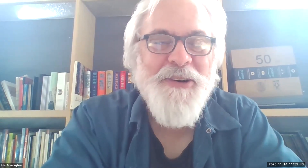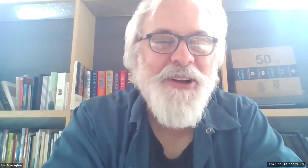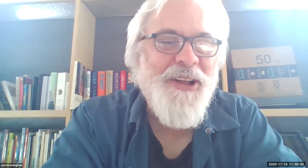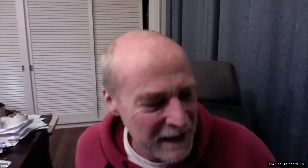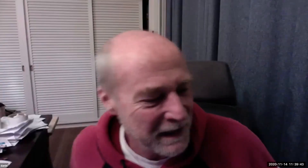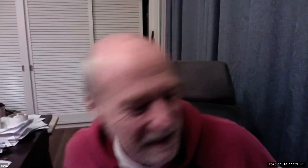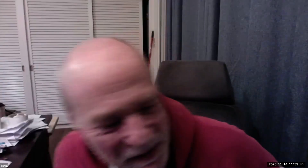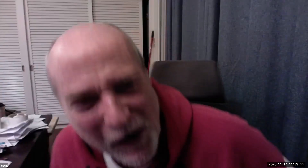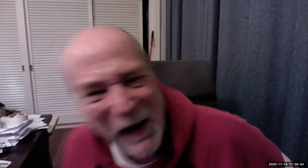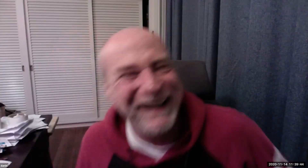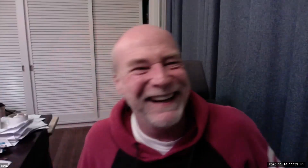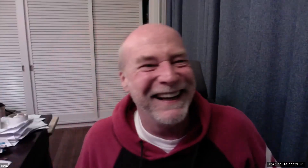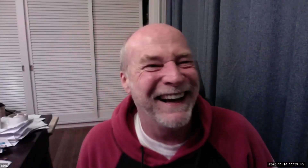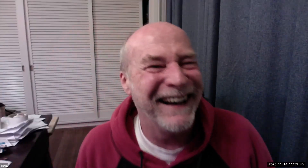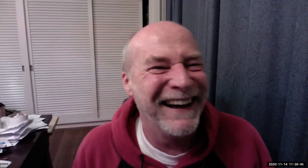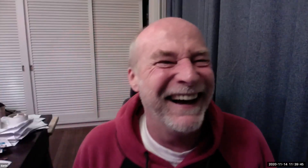depending on the need.